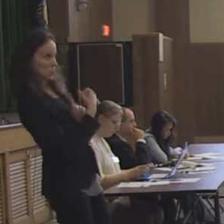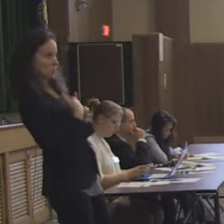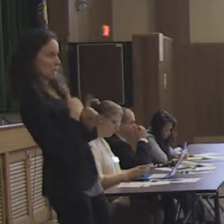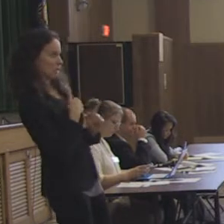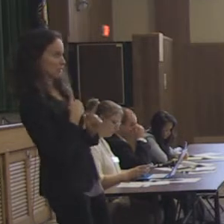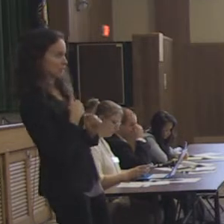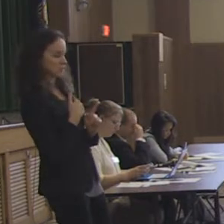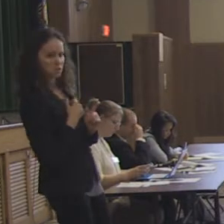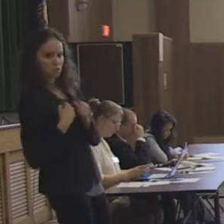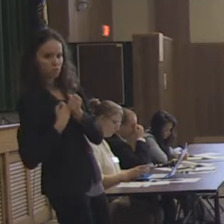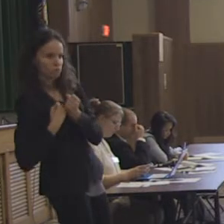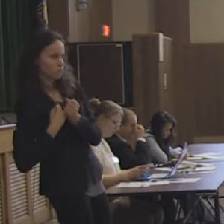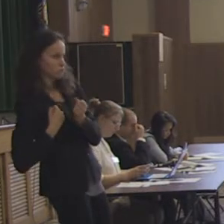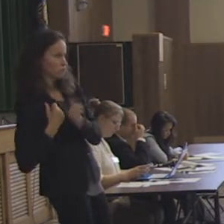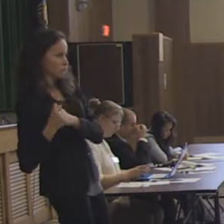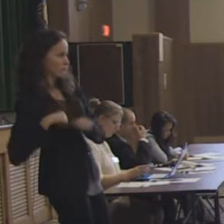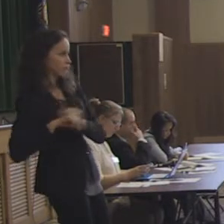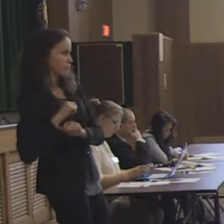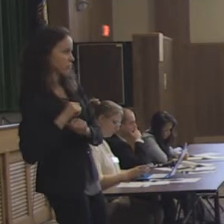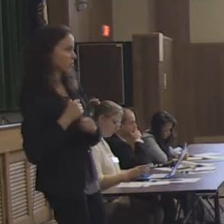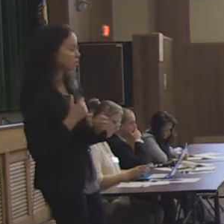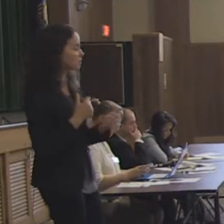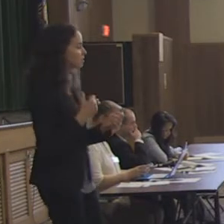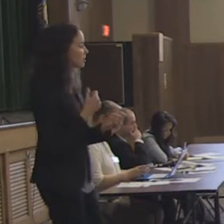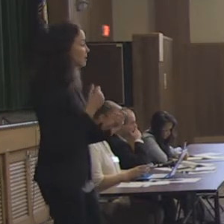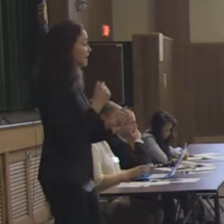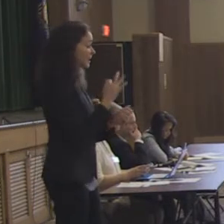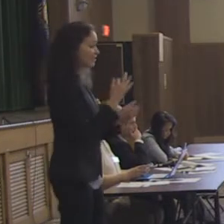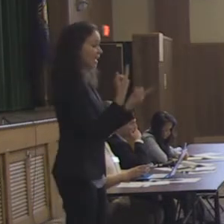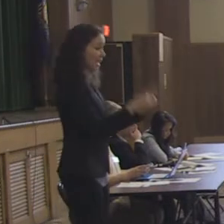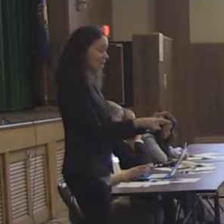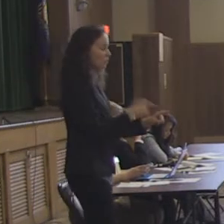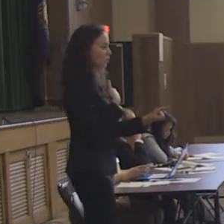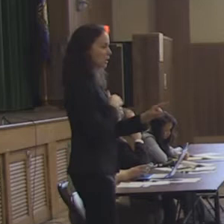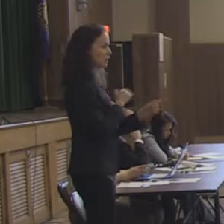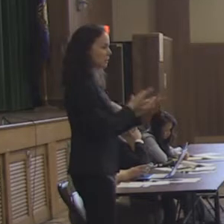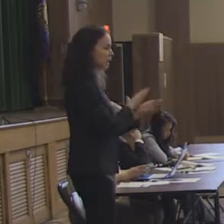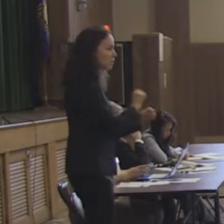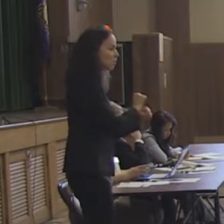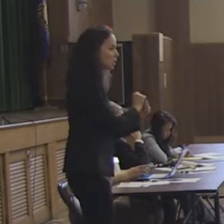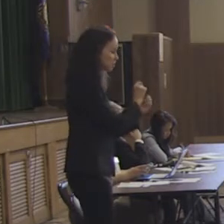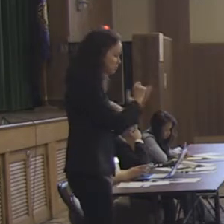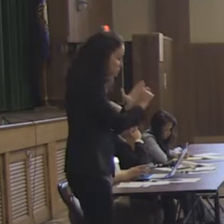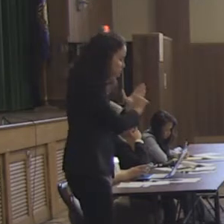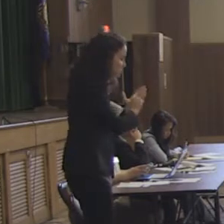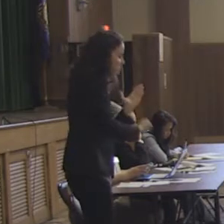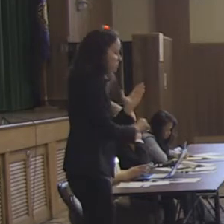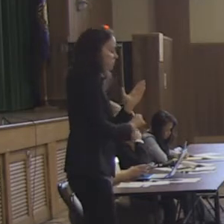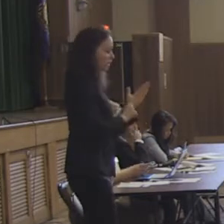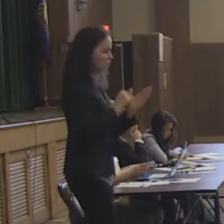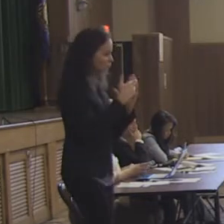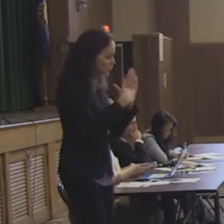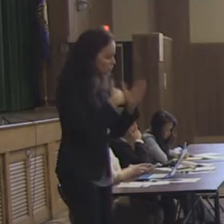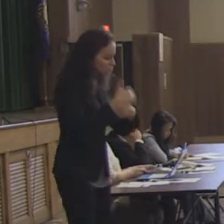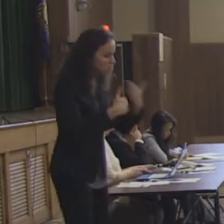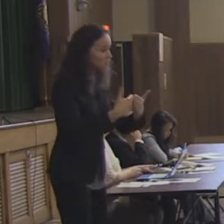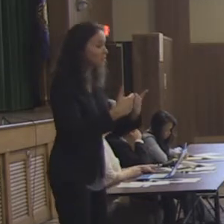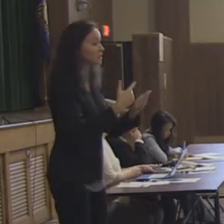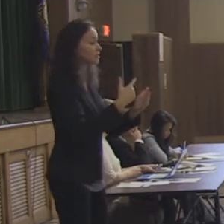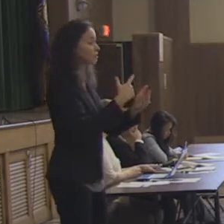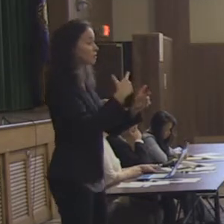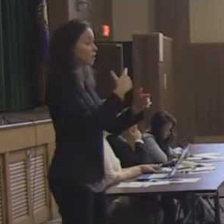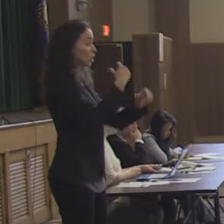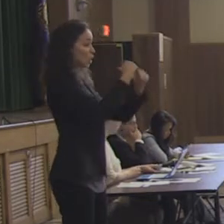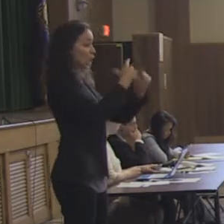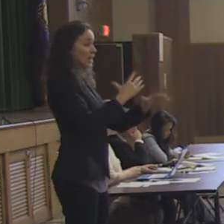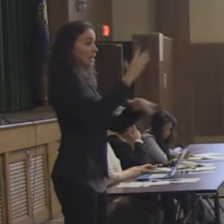injury, there's paperwork, protocol we had to follow. We had to call the guardian. Sometimes the parents weren't the guardian, and